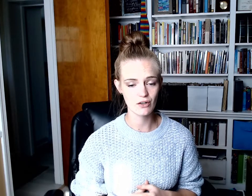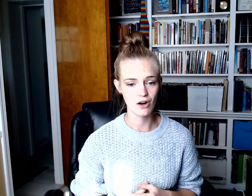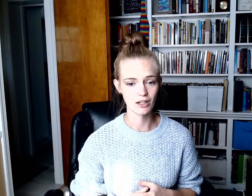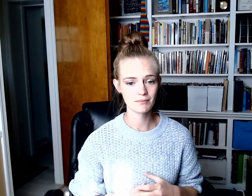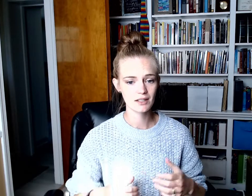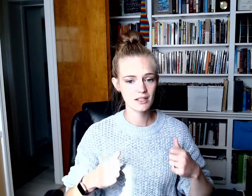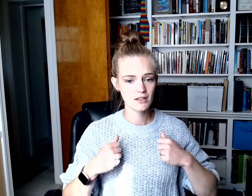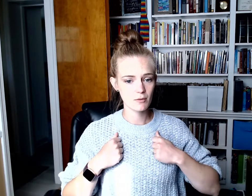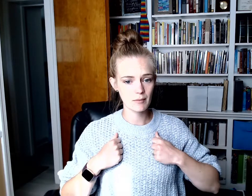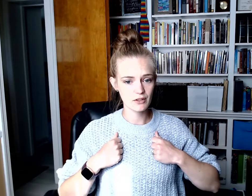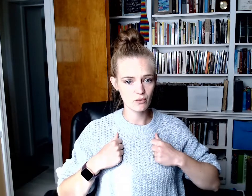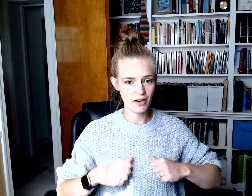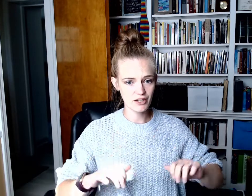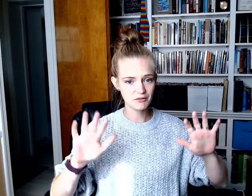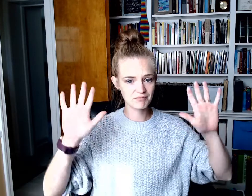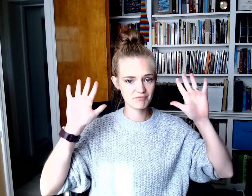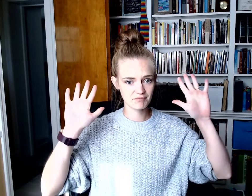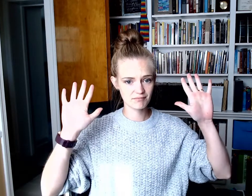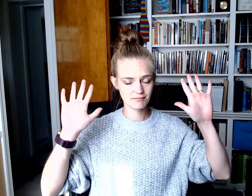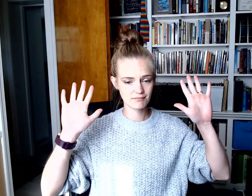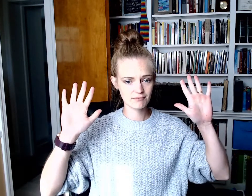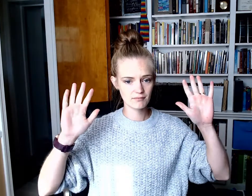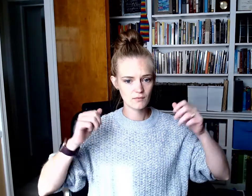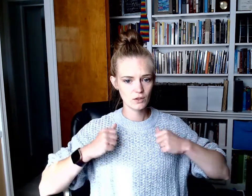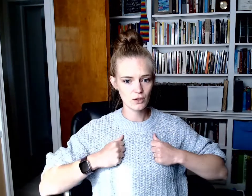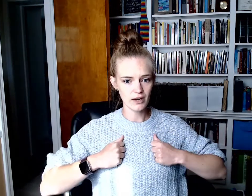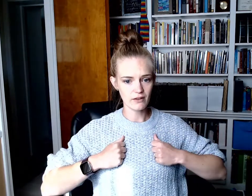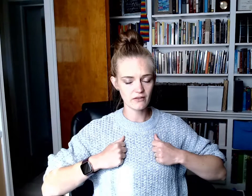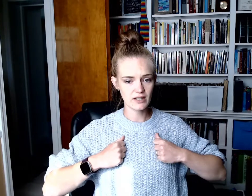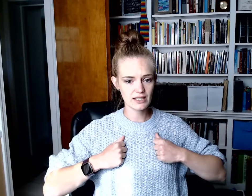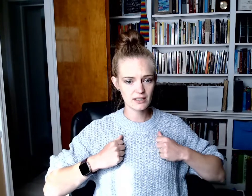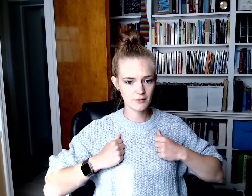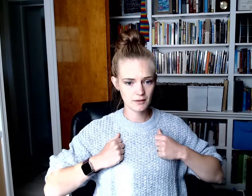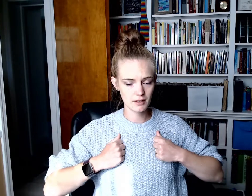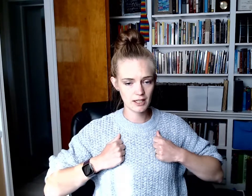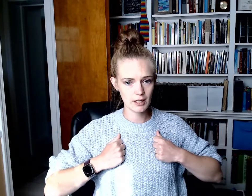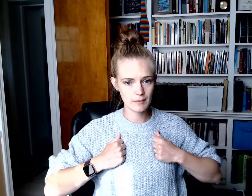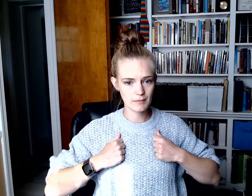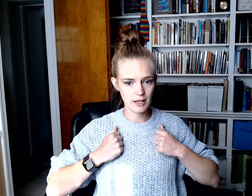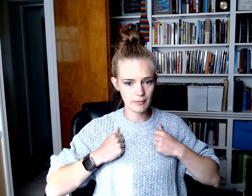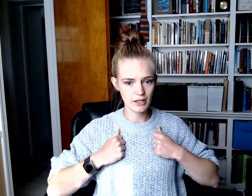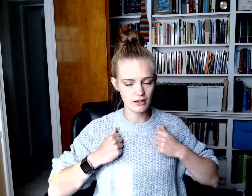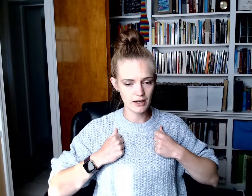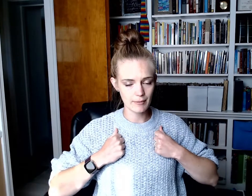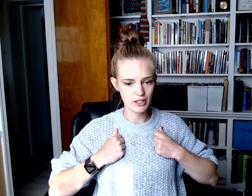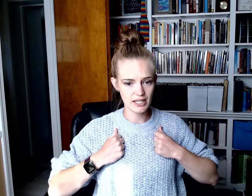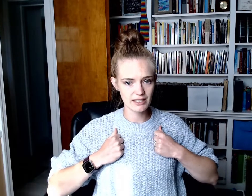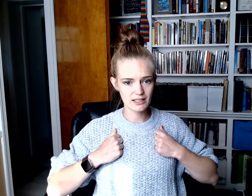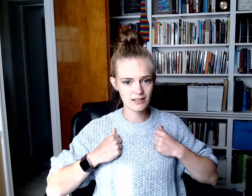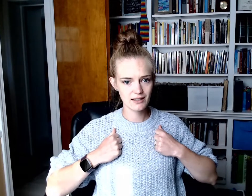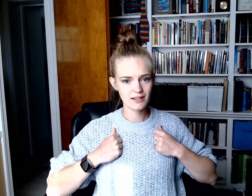All. So remember, surrender. So you have your fists up at your upper chest.